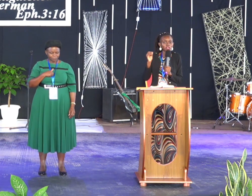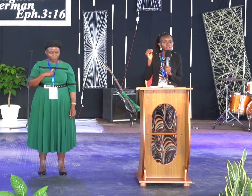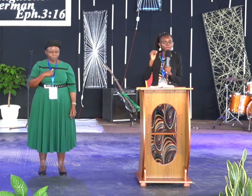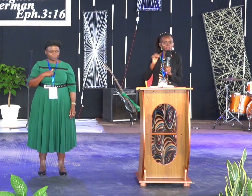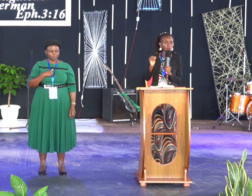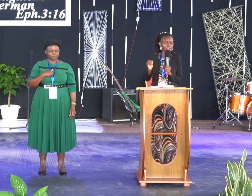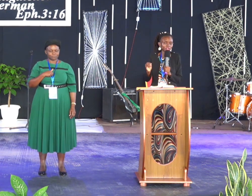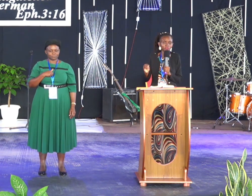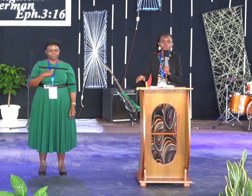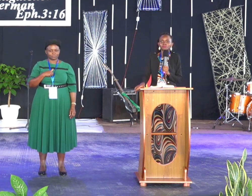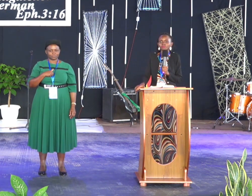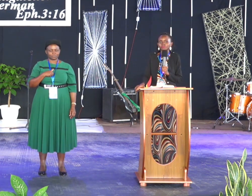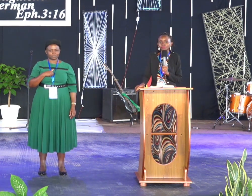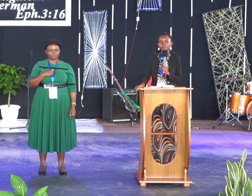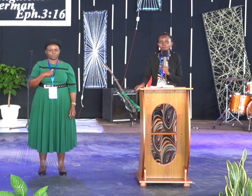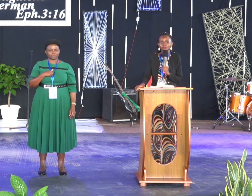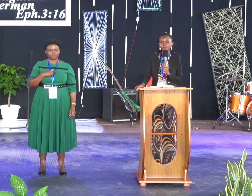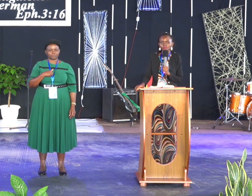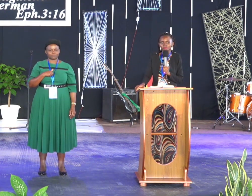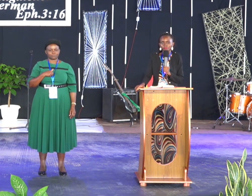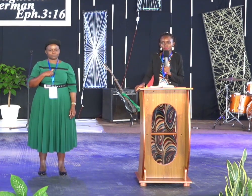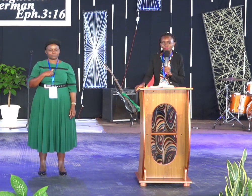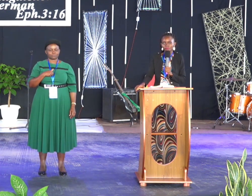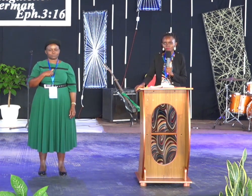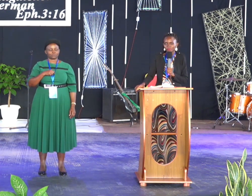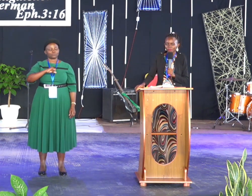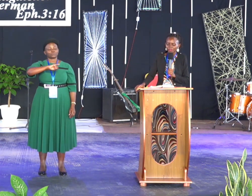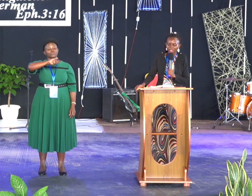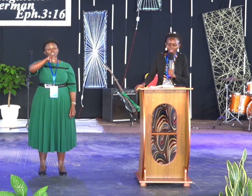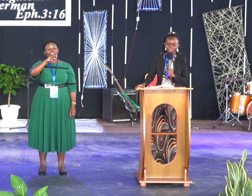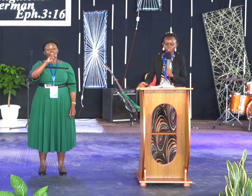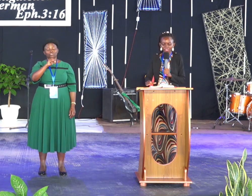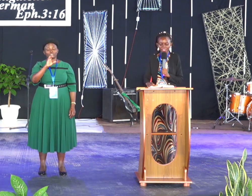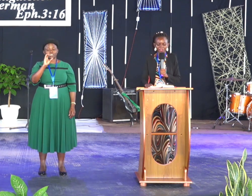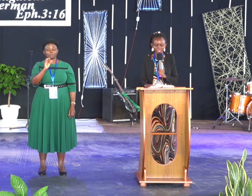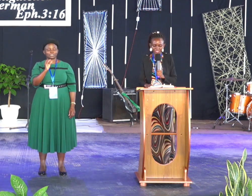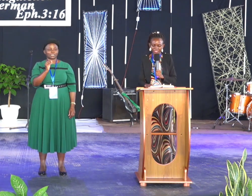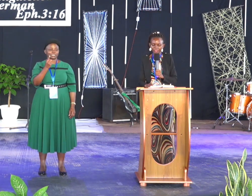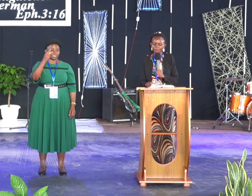word of God will be ever with you? In John 17